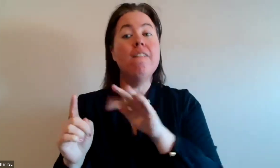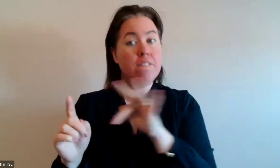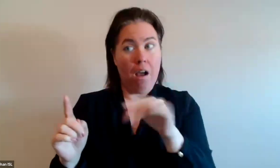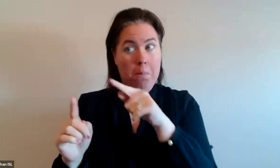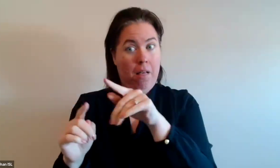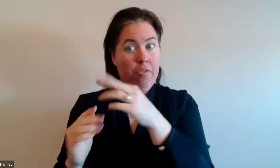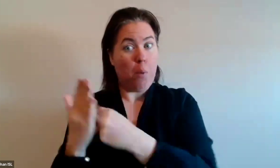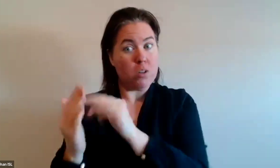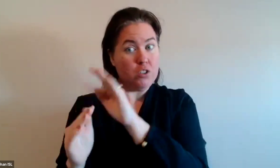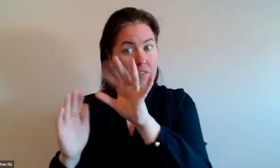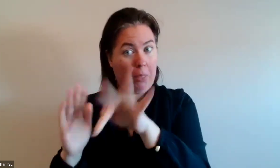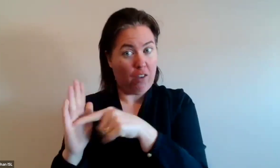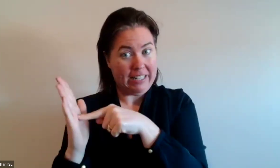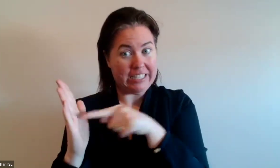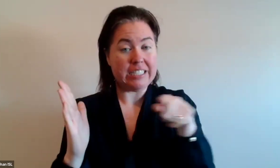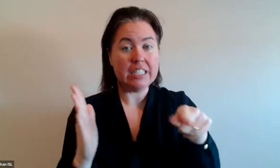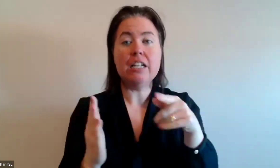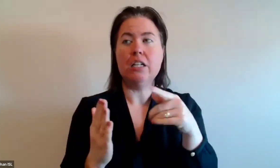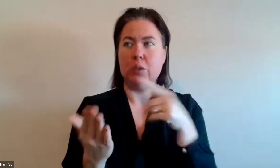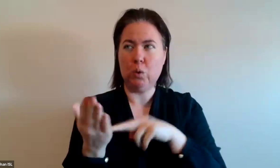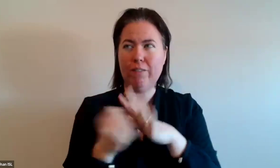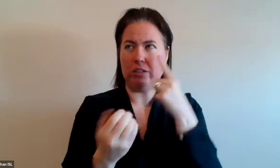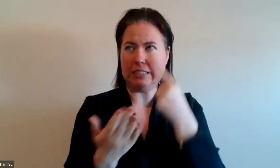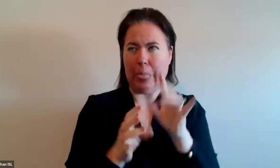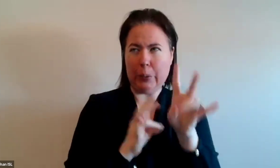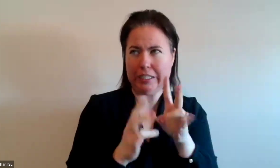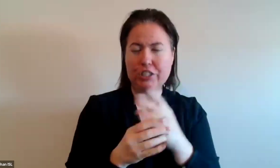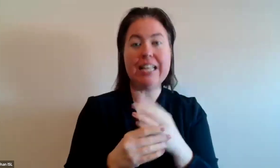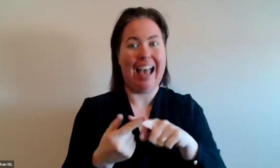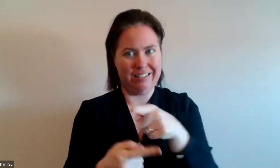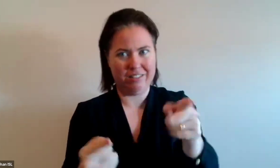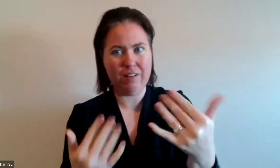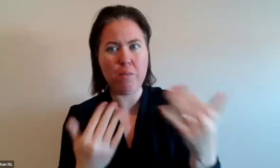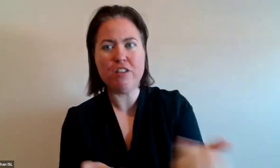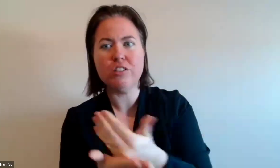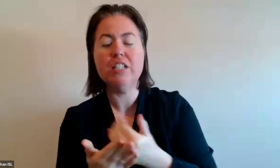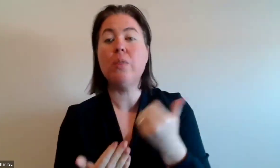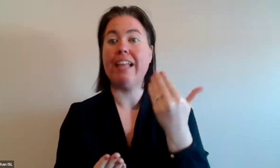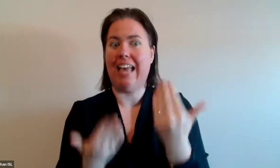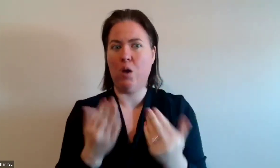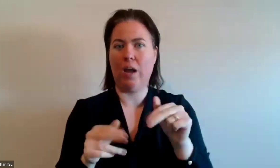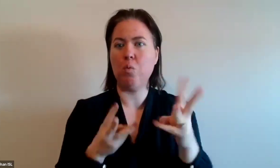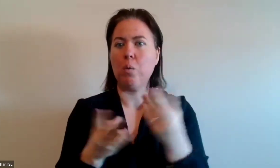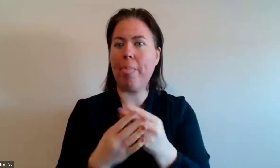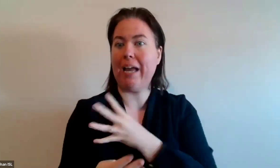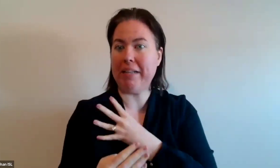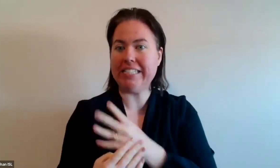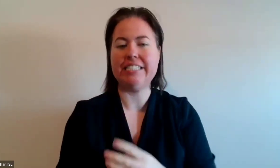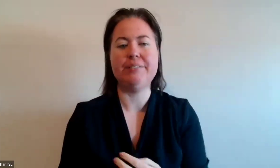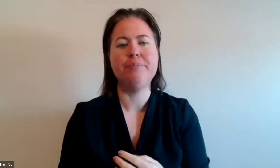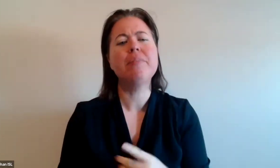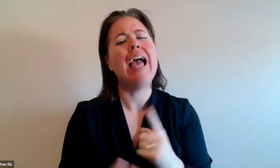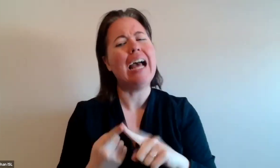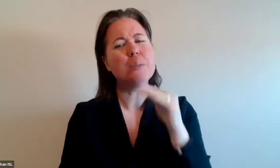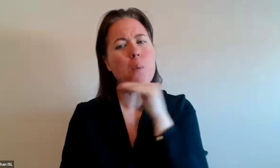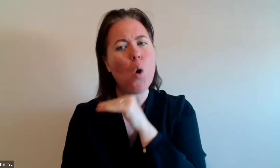the government. And that is another way to work with the committee. Especially, it is